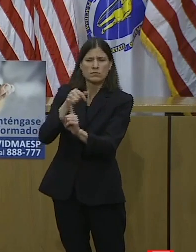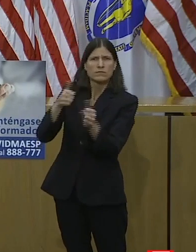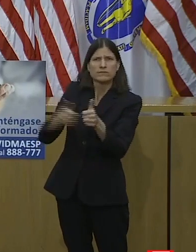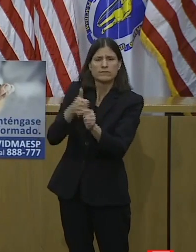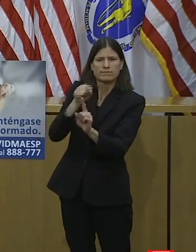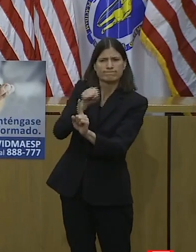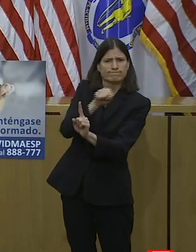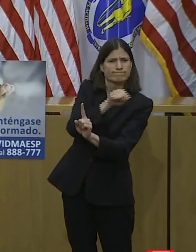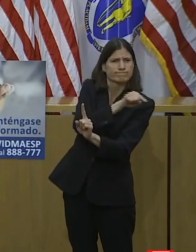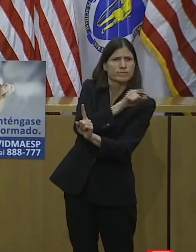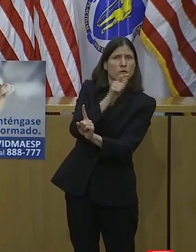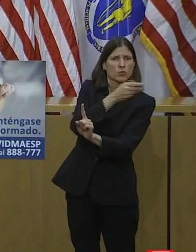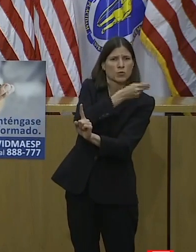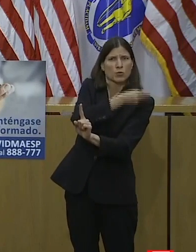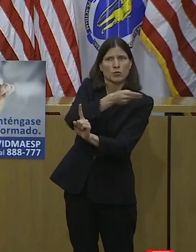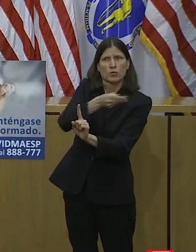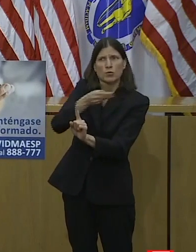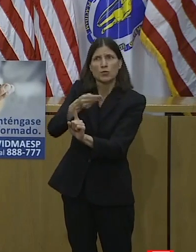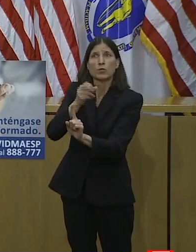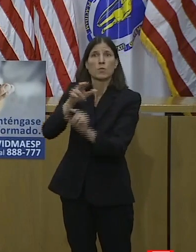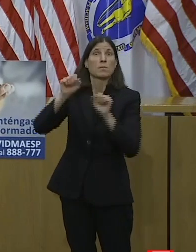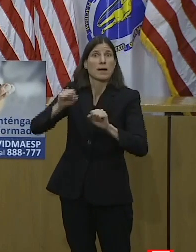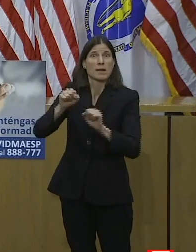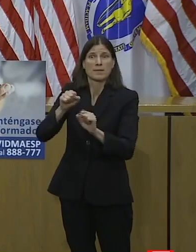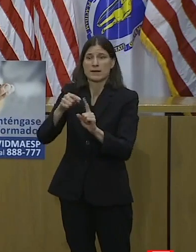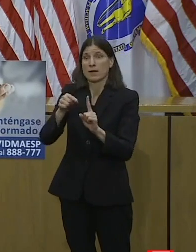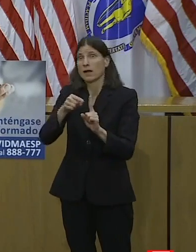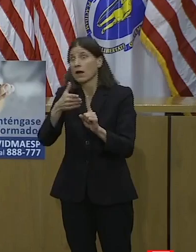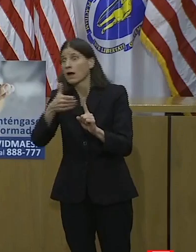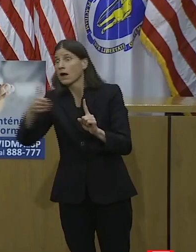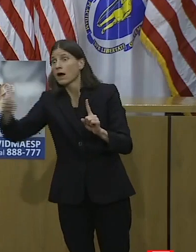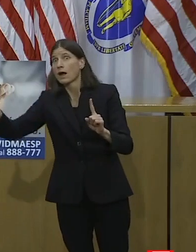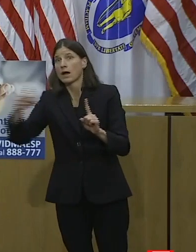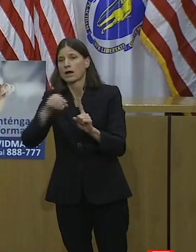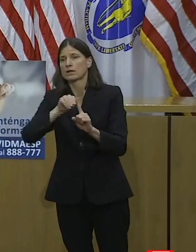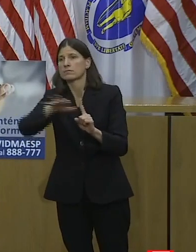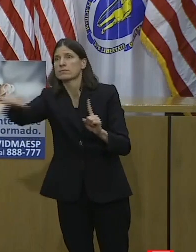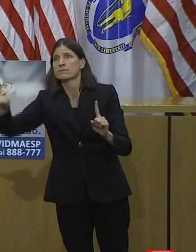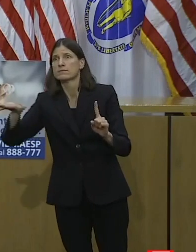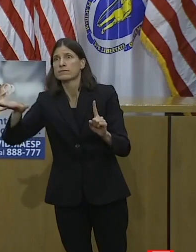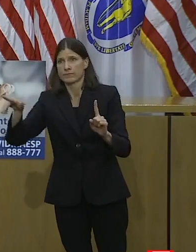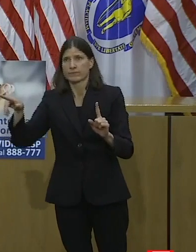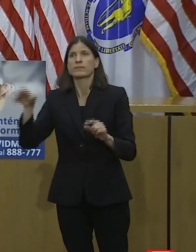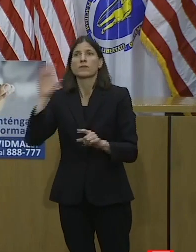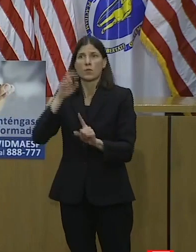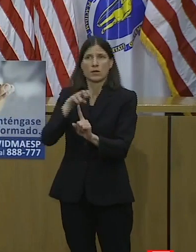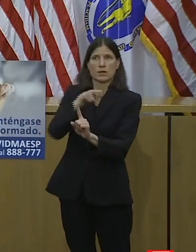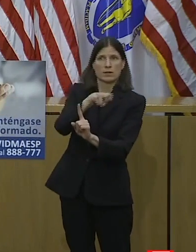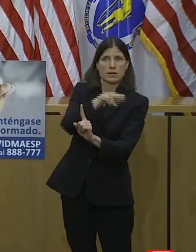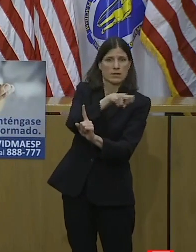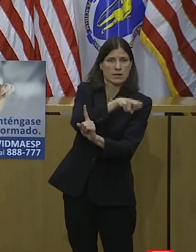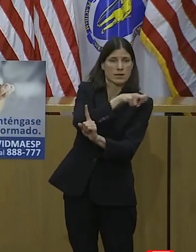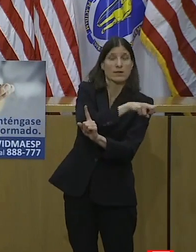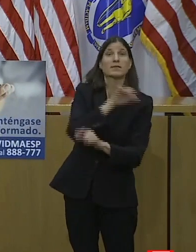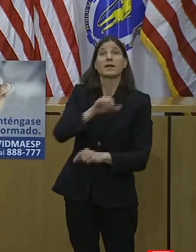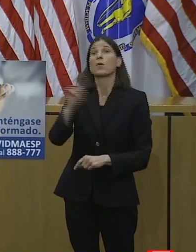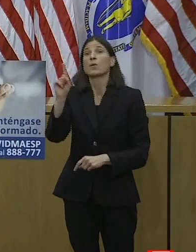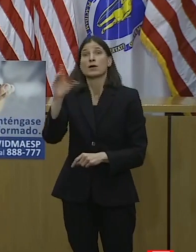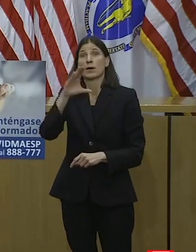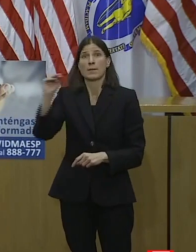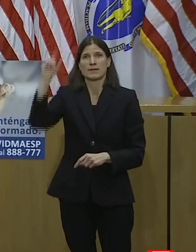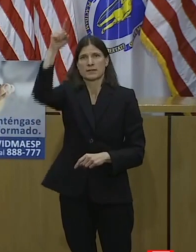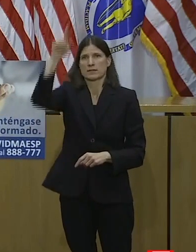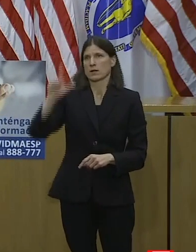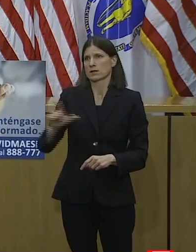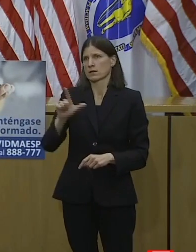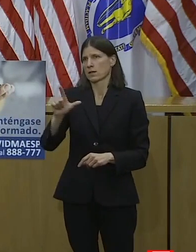it's associated with the rapid testing that we're doing up in Lowell. And so we have started, we've hired, I think